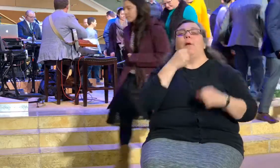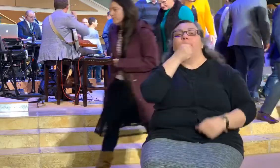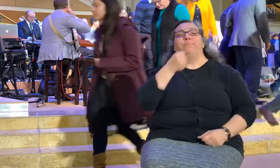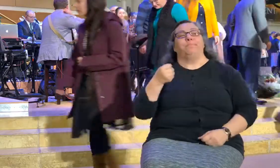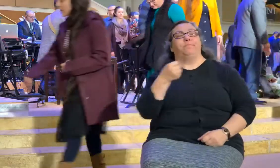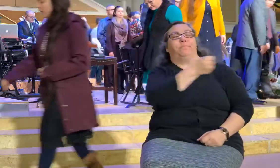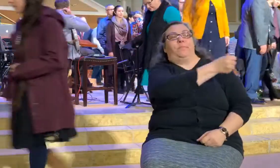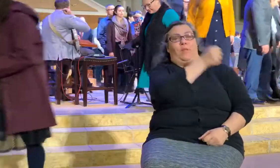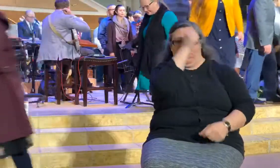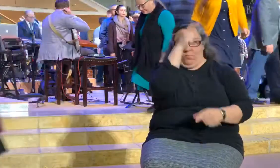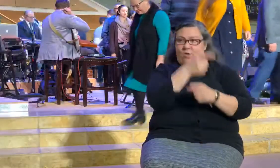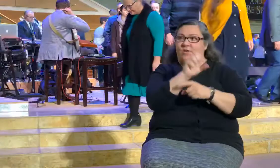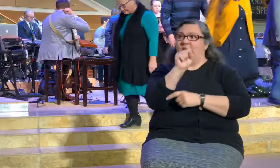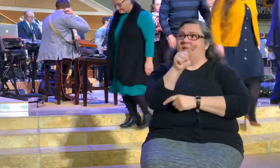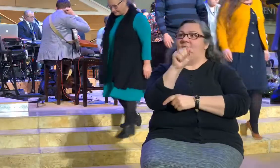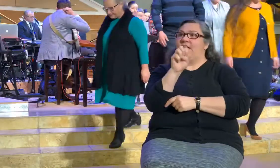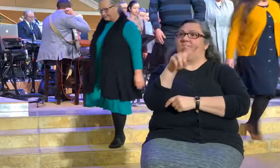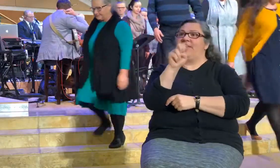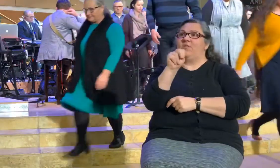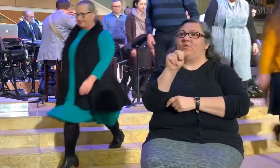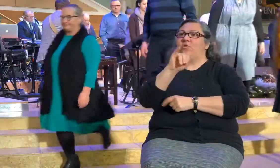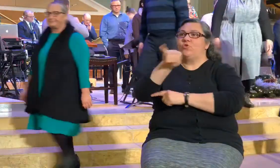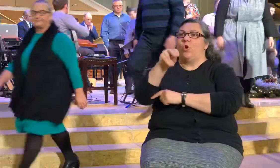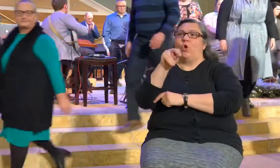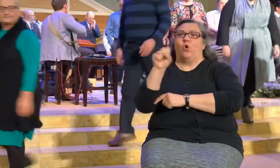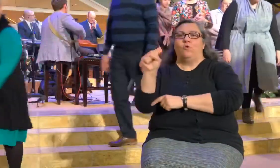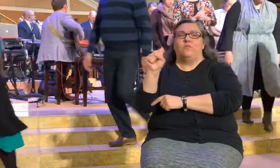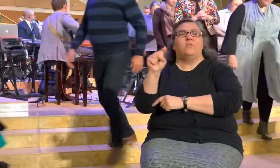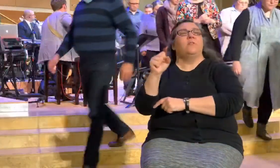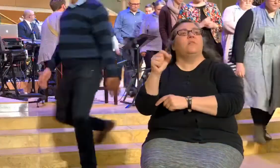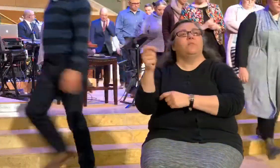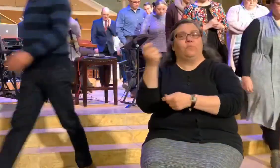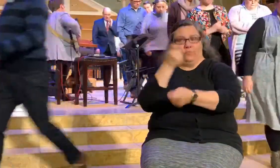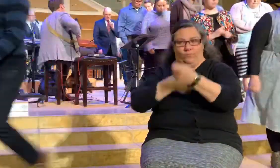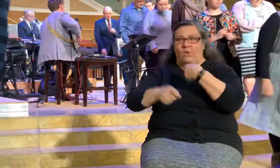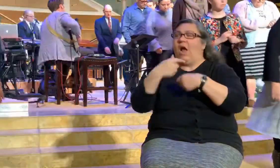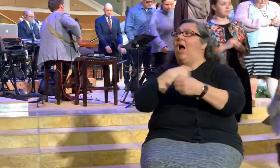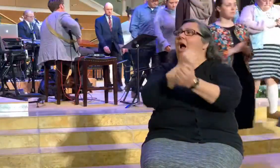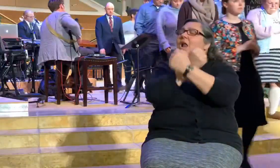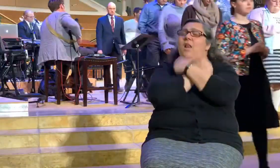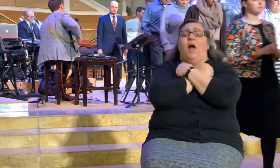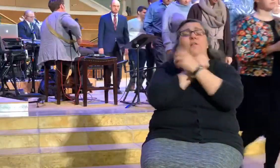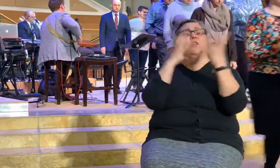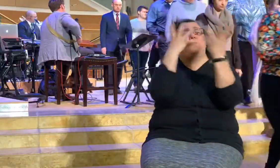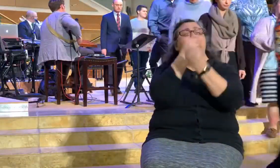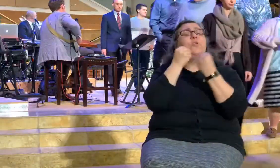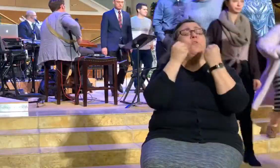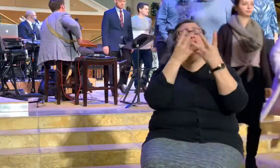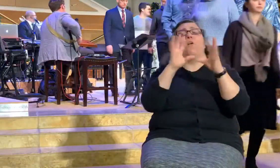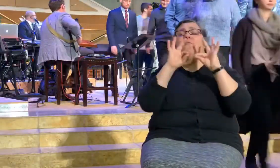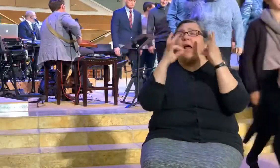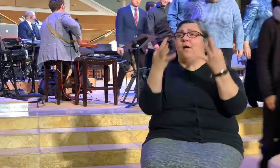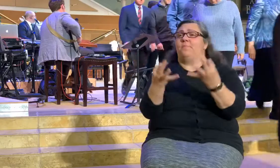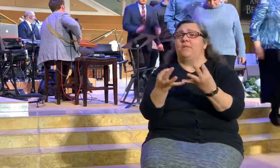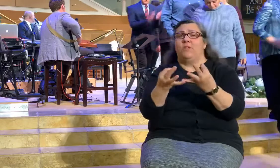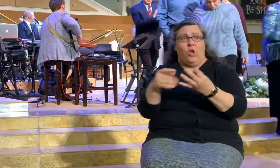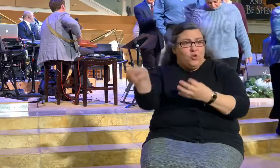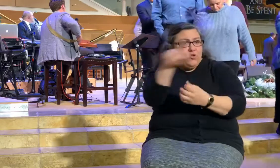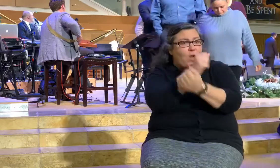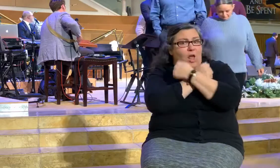Brother Stephen Jones, I want you to come up here. I love this beautiful family. Y'all know the Jones